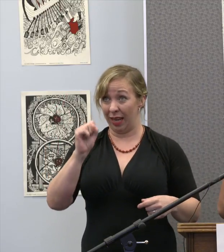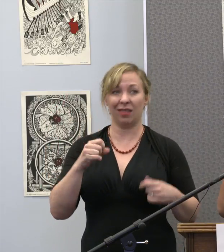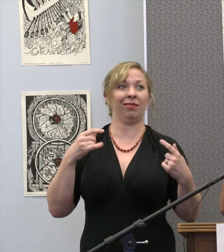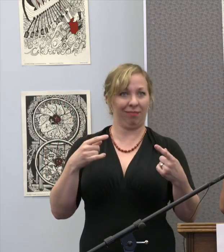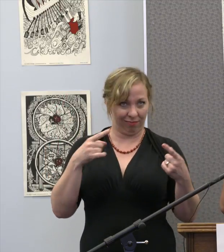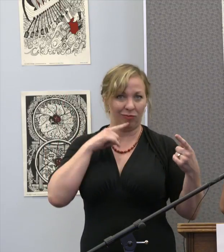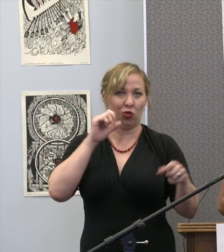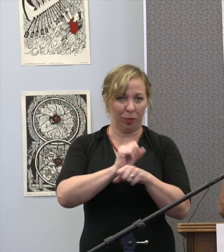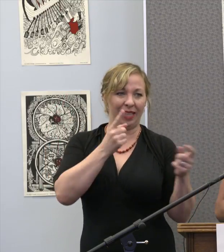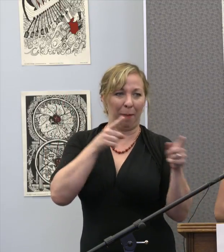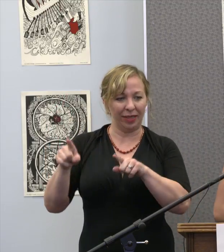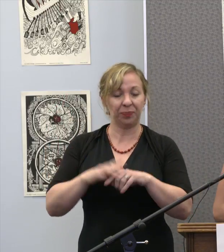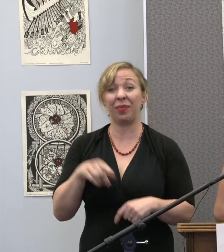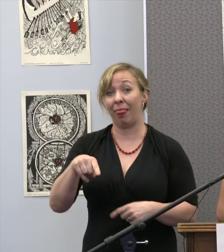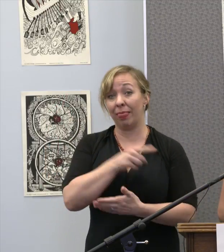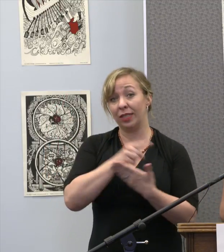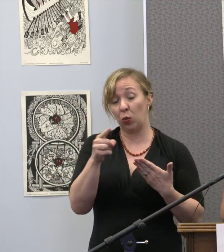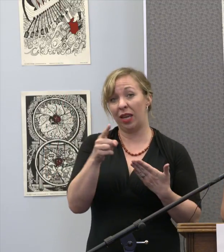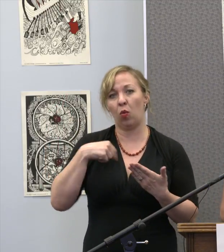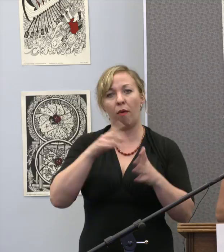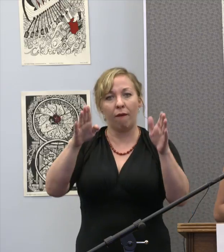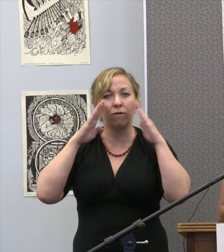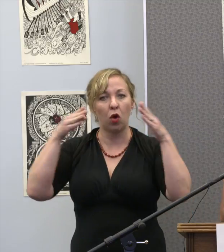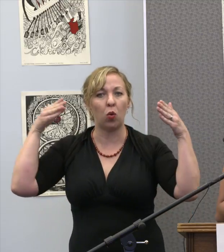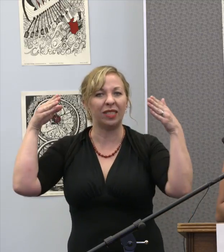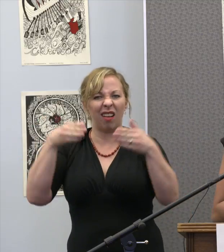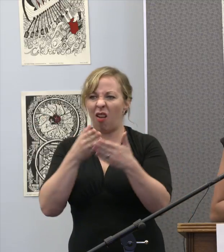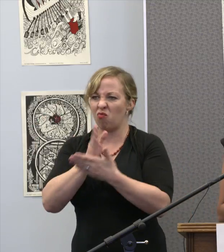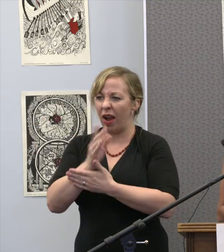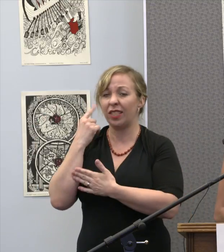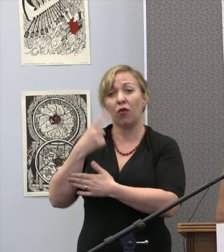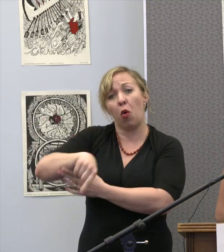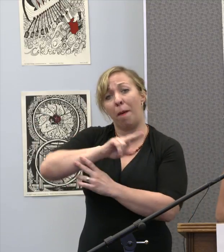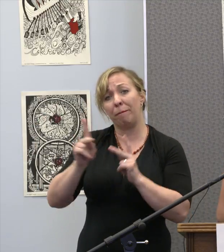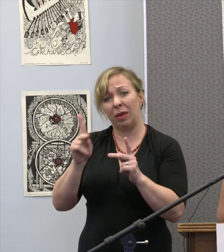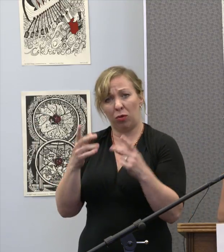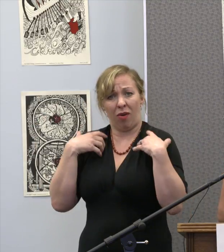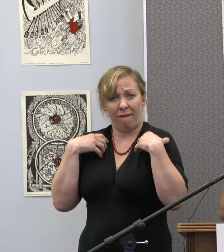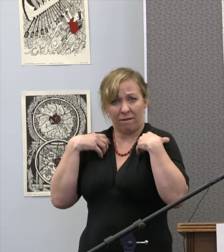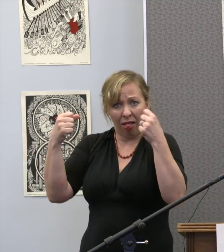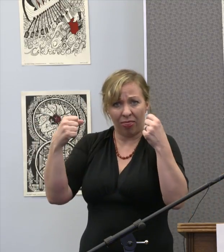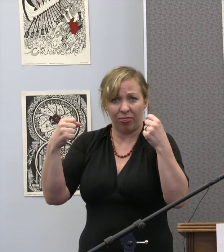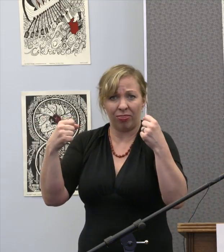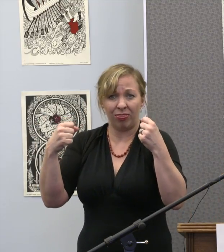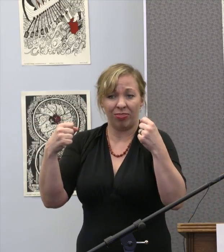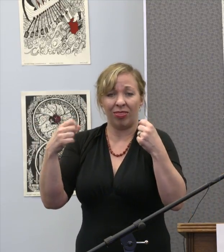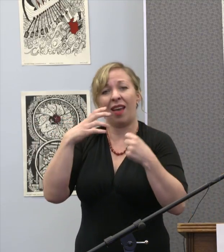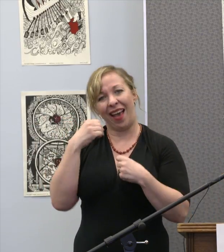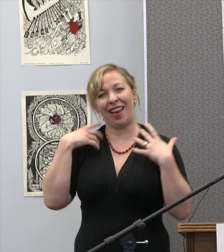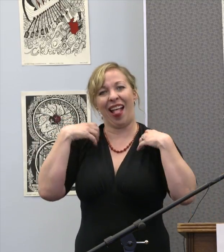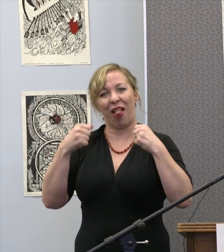through. This week, we're focusing on the right to health and a healthy planet. And this is a